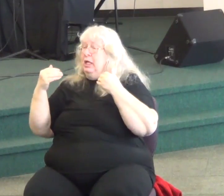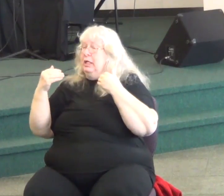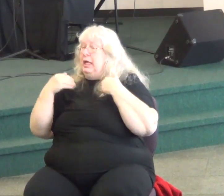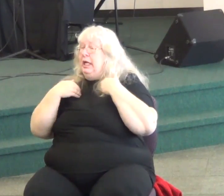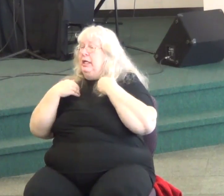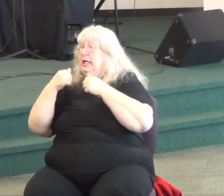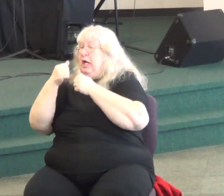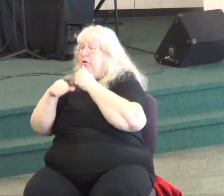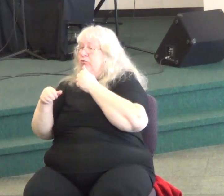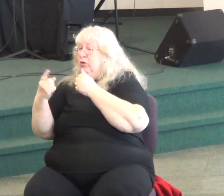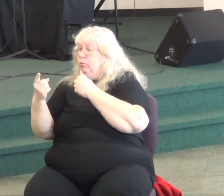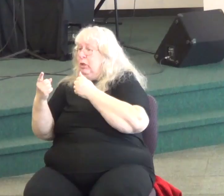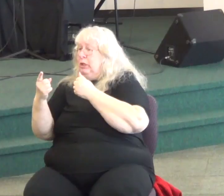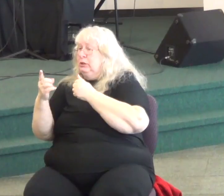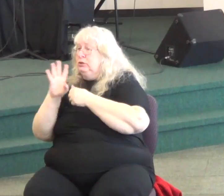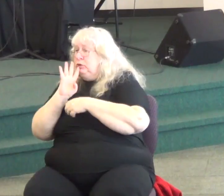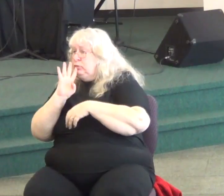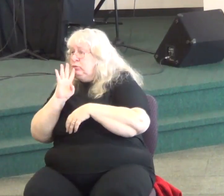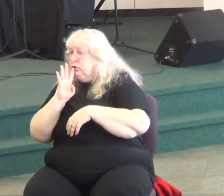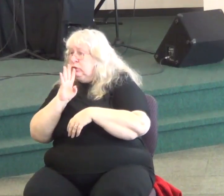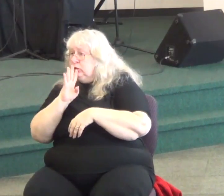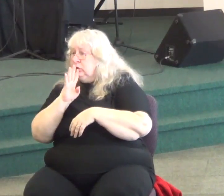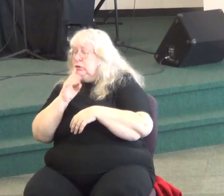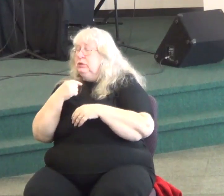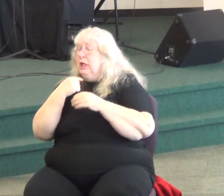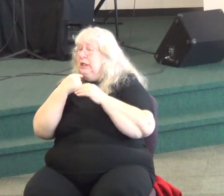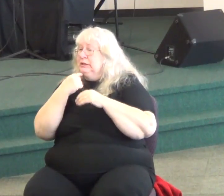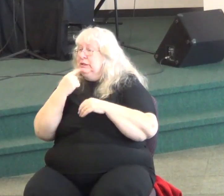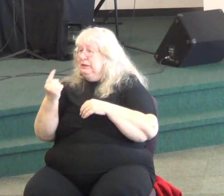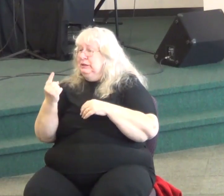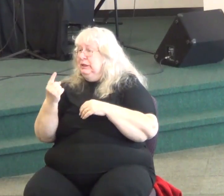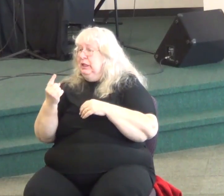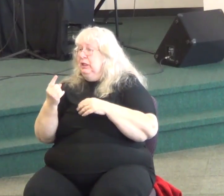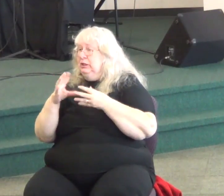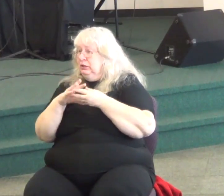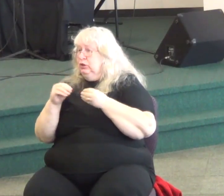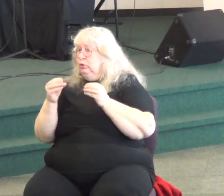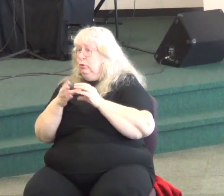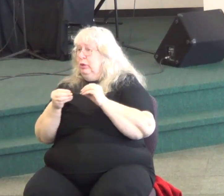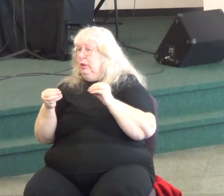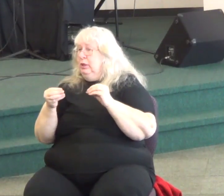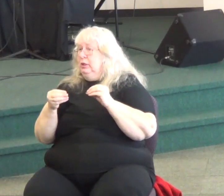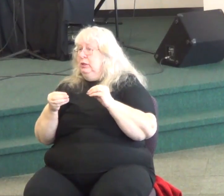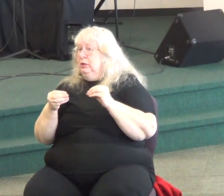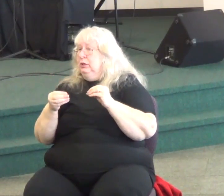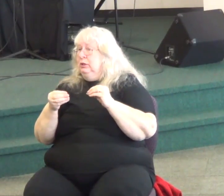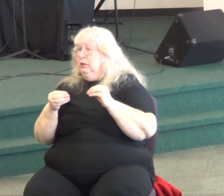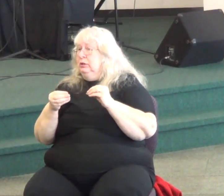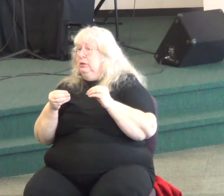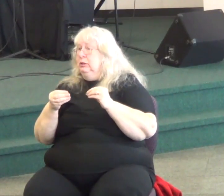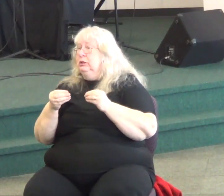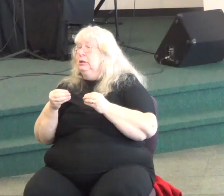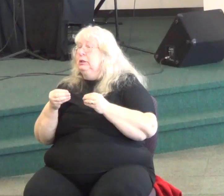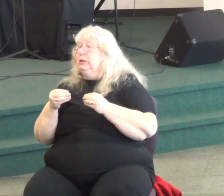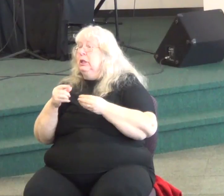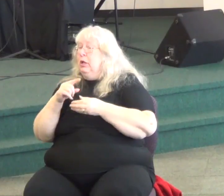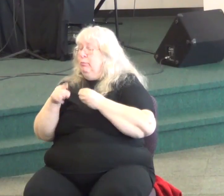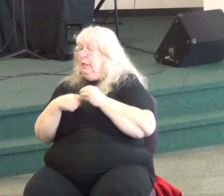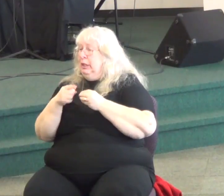And it's your story. It affected your heart and your family in a most special way because it's your